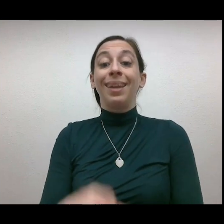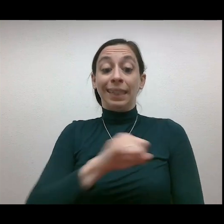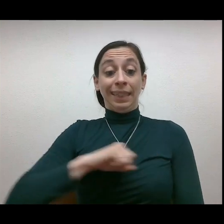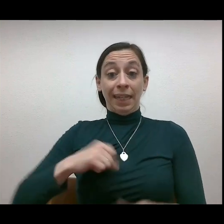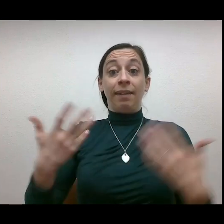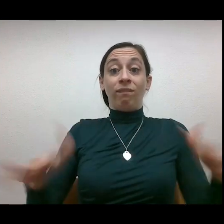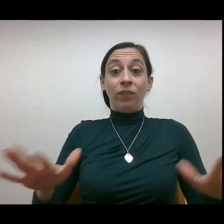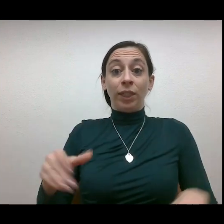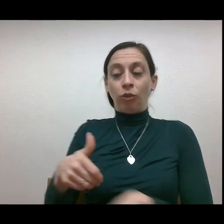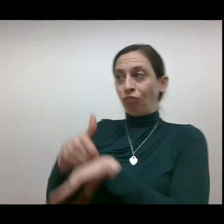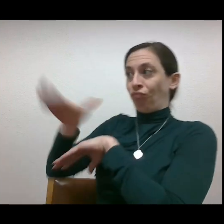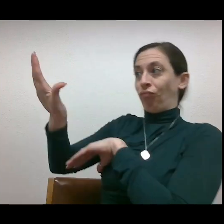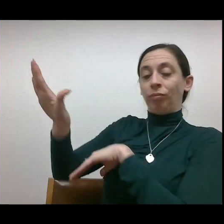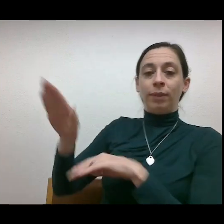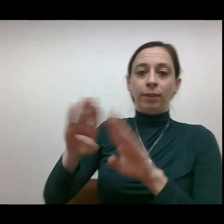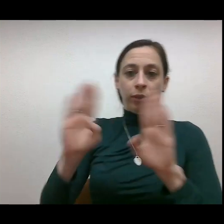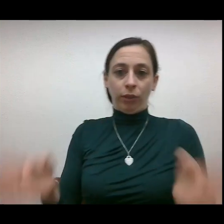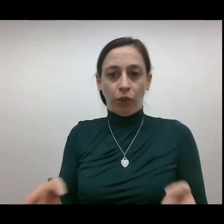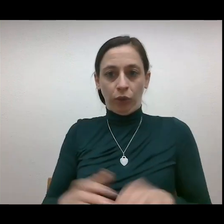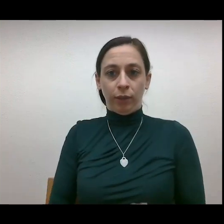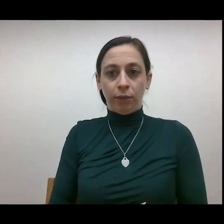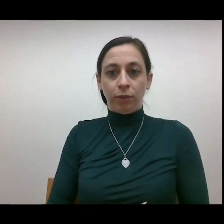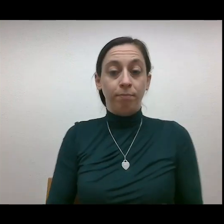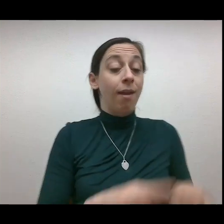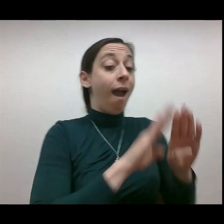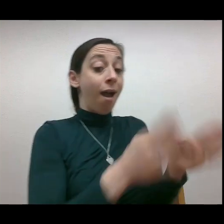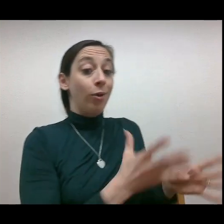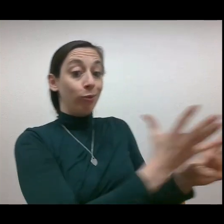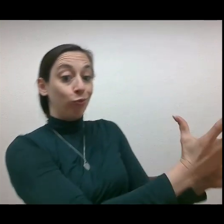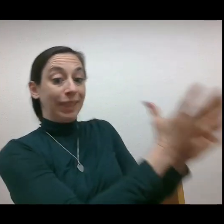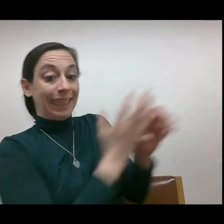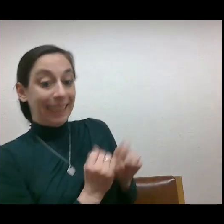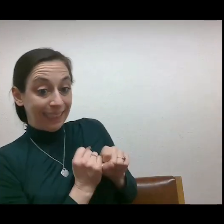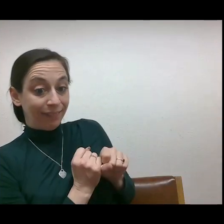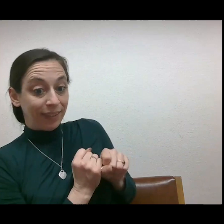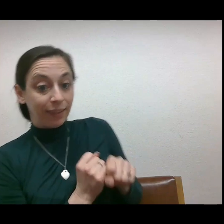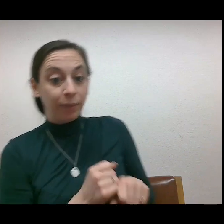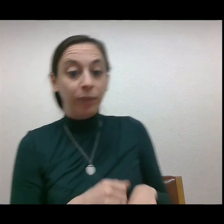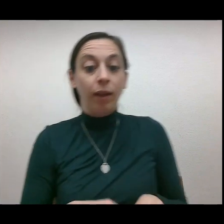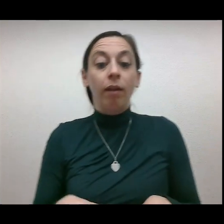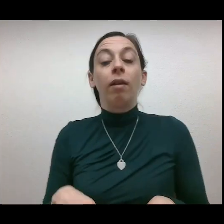It will be sent out of the Senate and to the House.